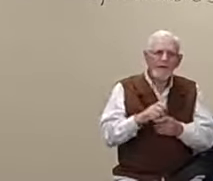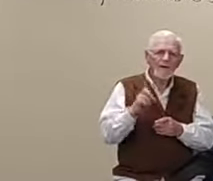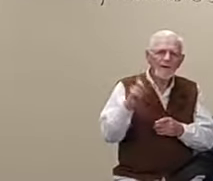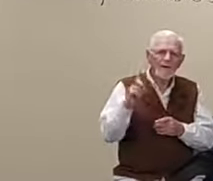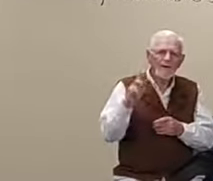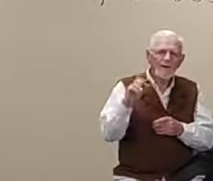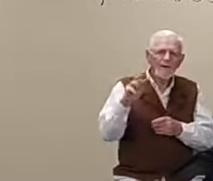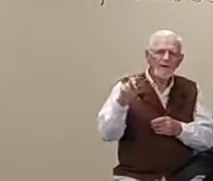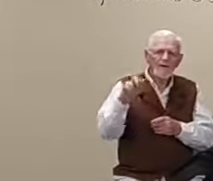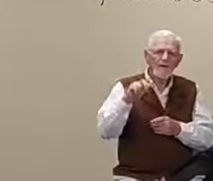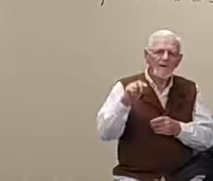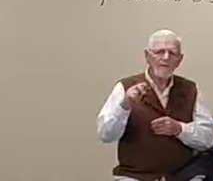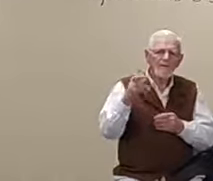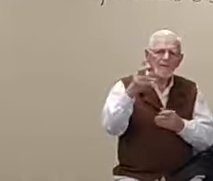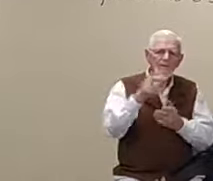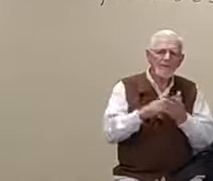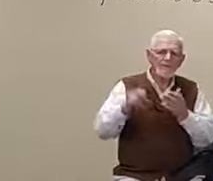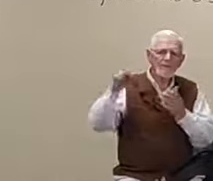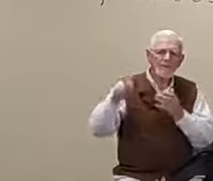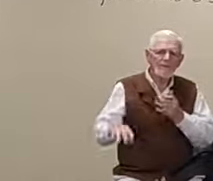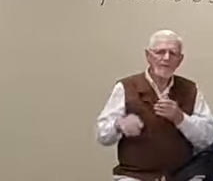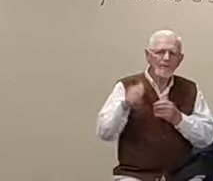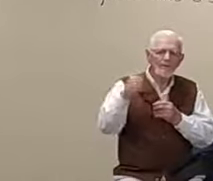himself. Denied the Lord.